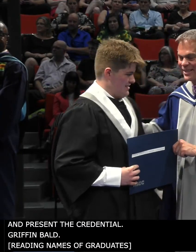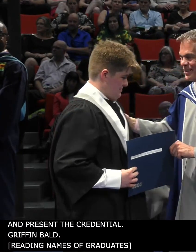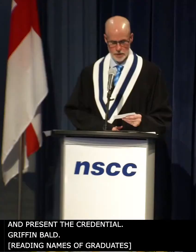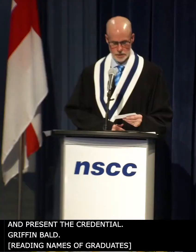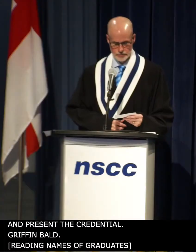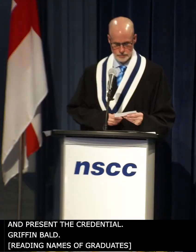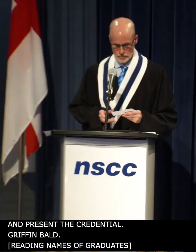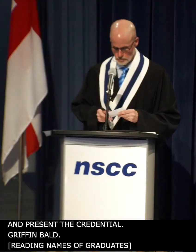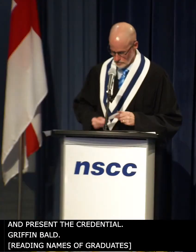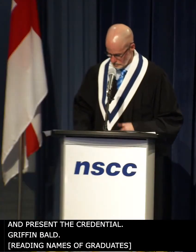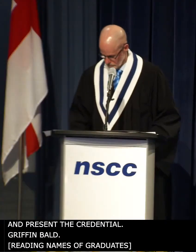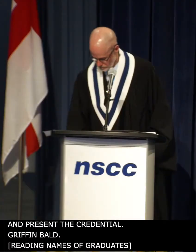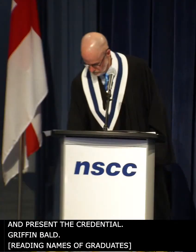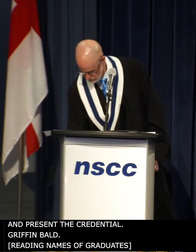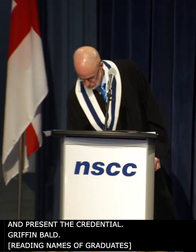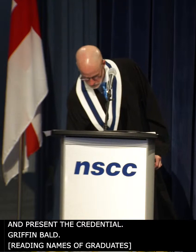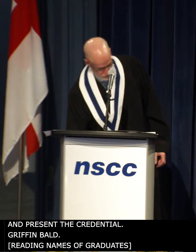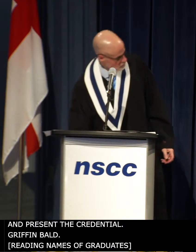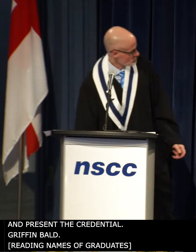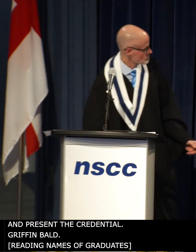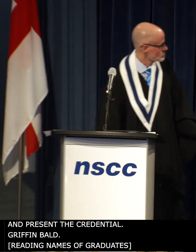Evan Conrad.